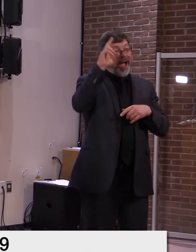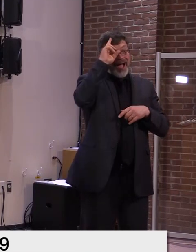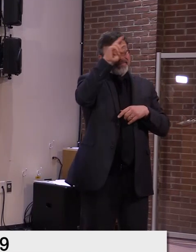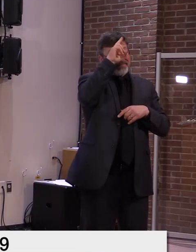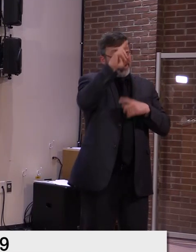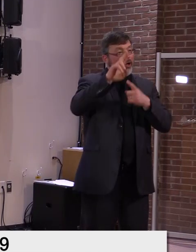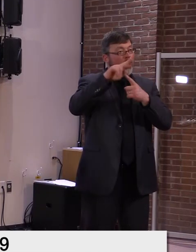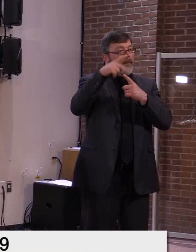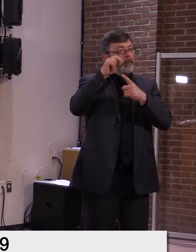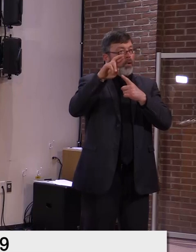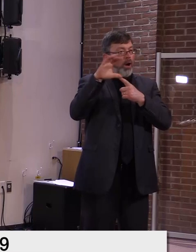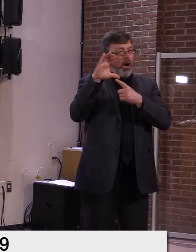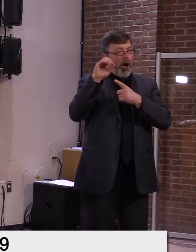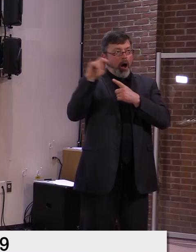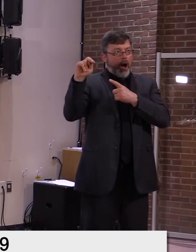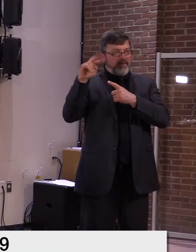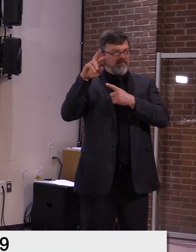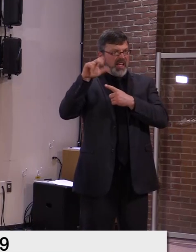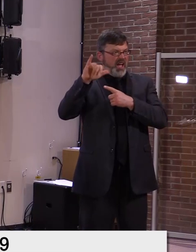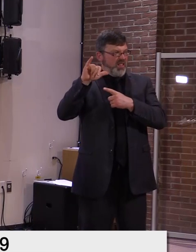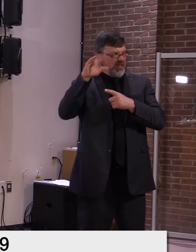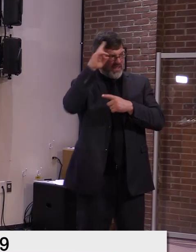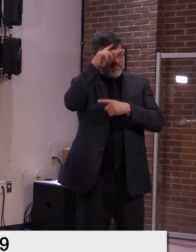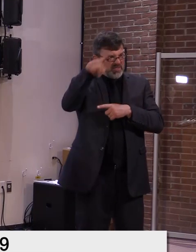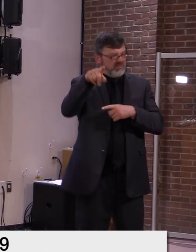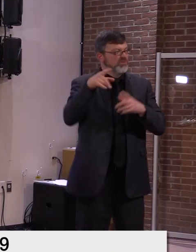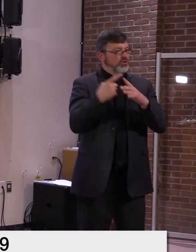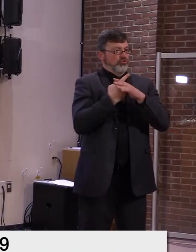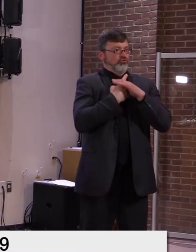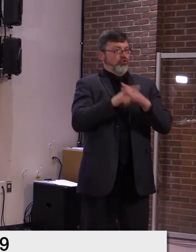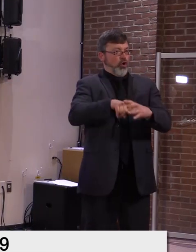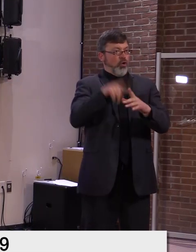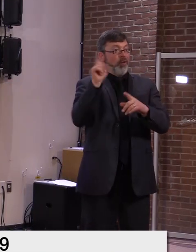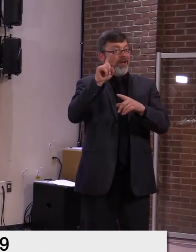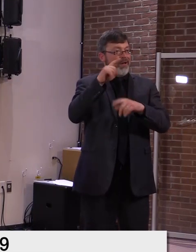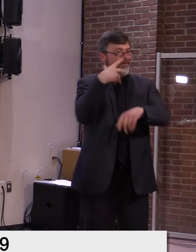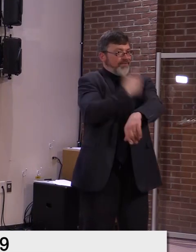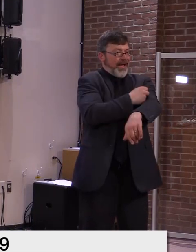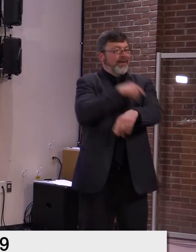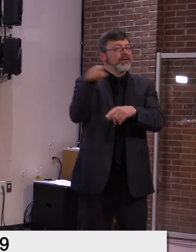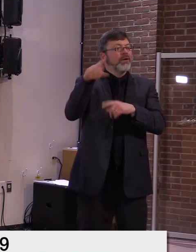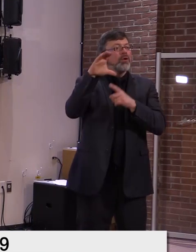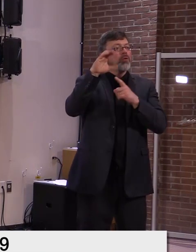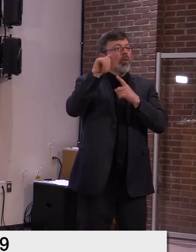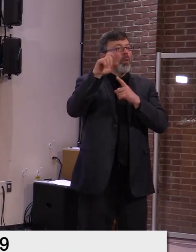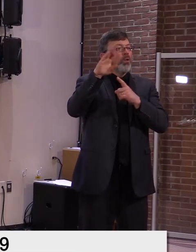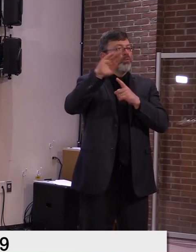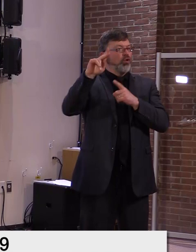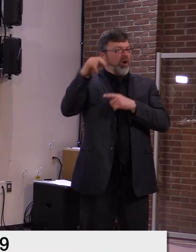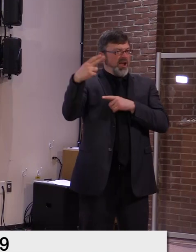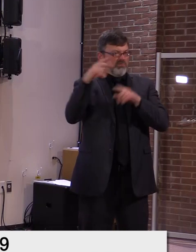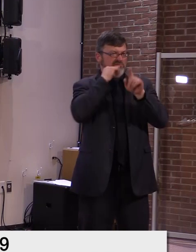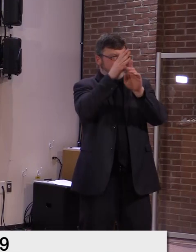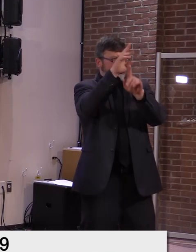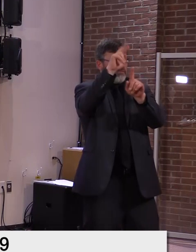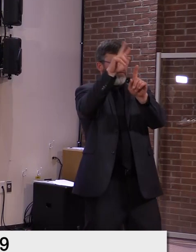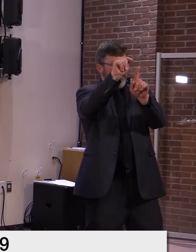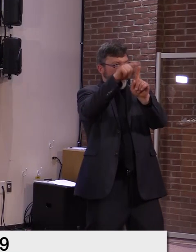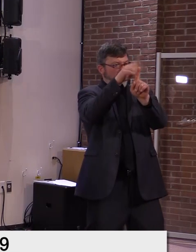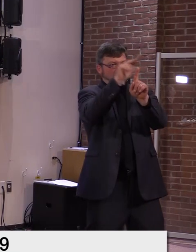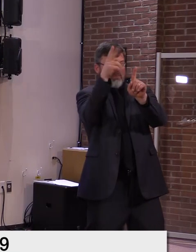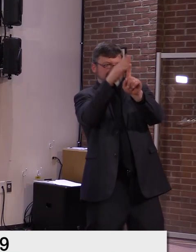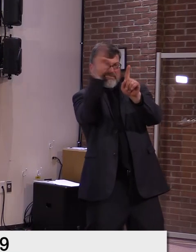Mondays, beginning April 19th. We are very appreciative of this new partnership. We